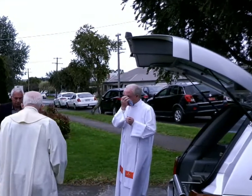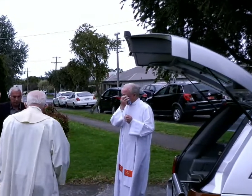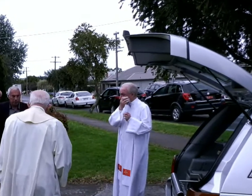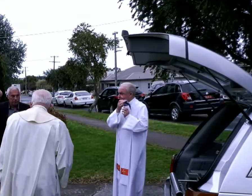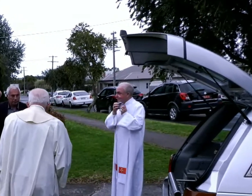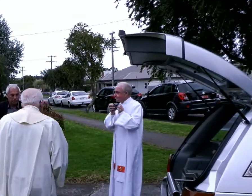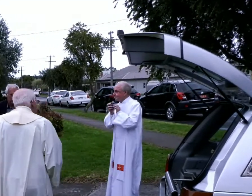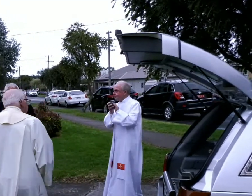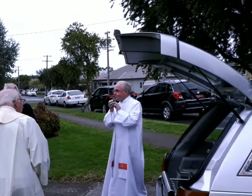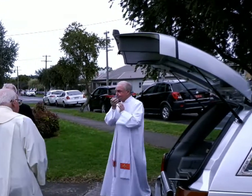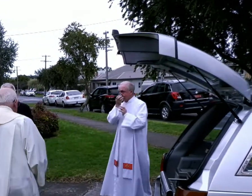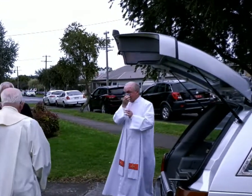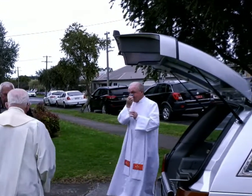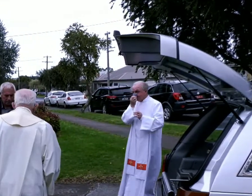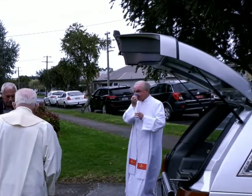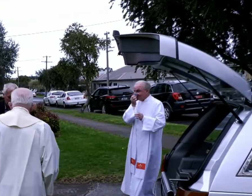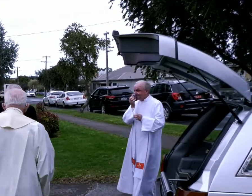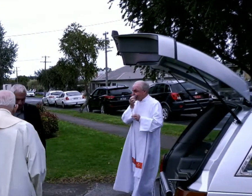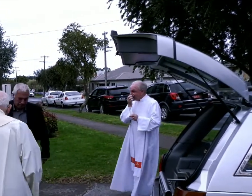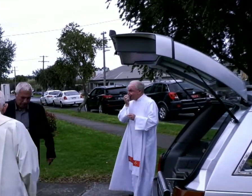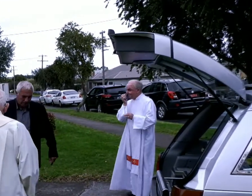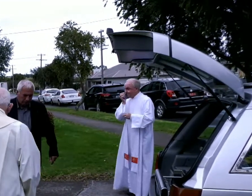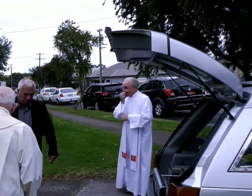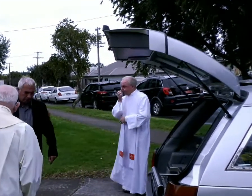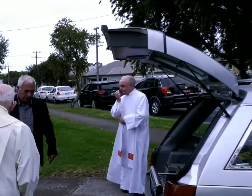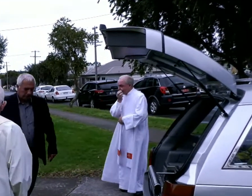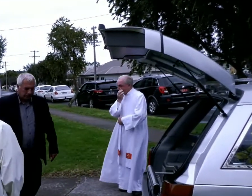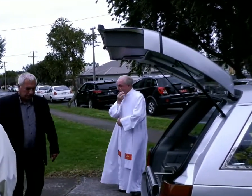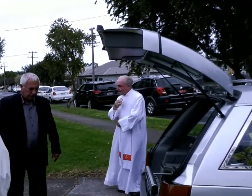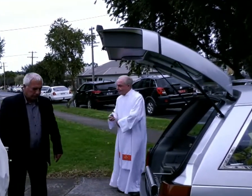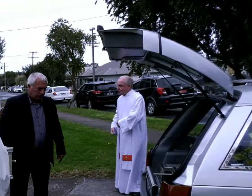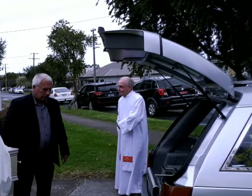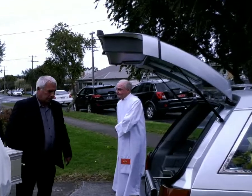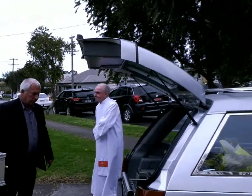Watch your heads on that back door, and Gavin will take the weight.